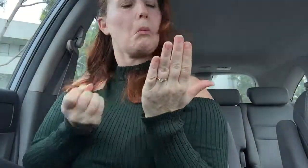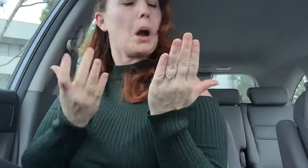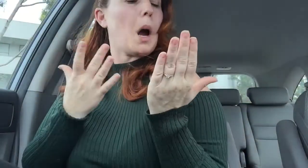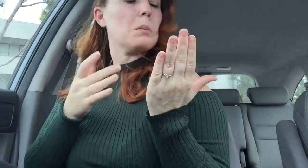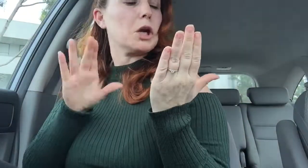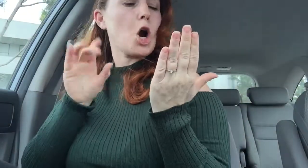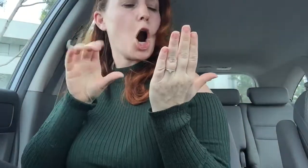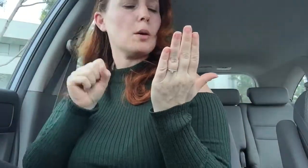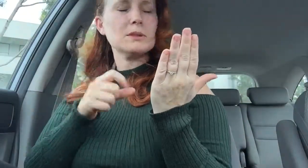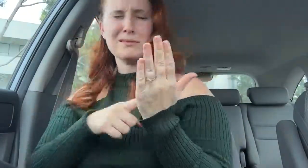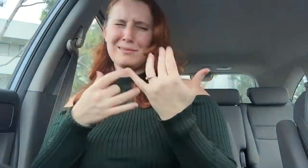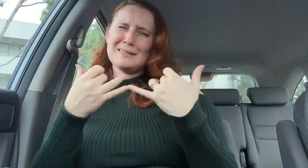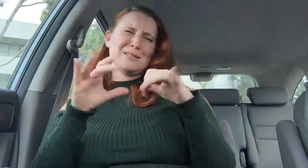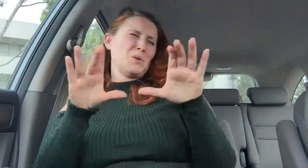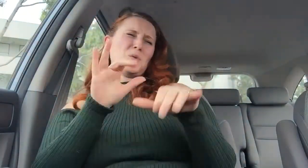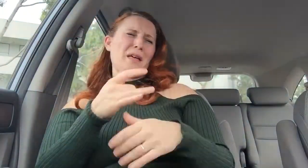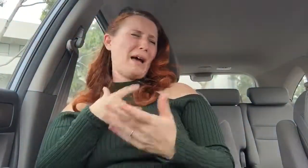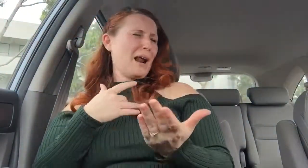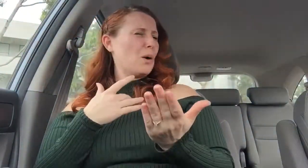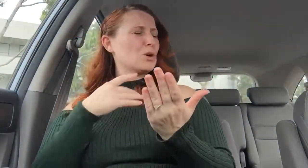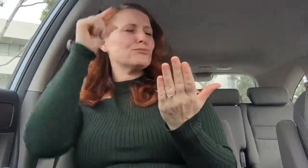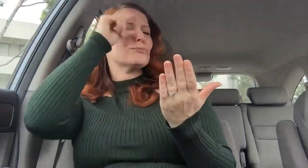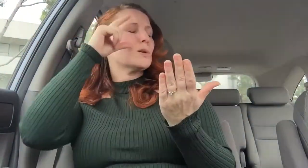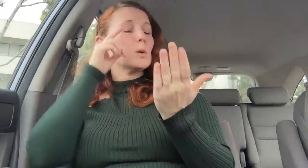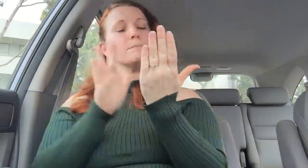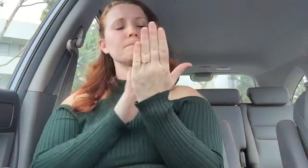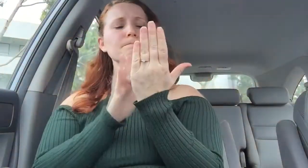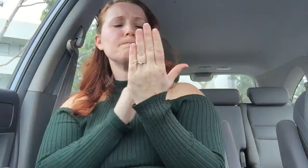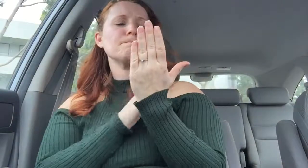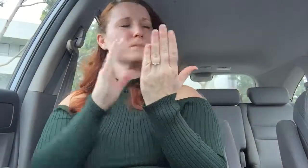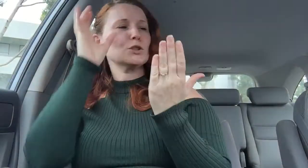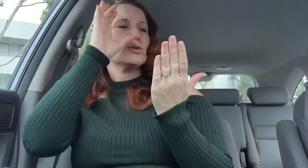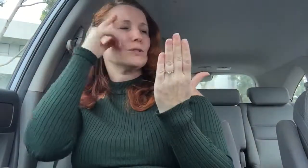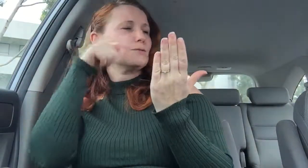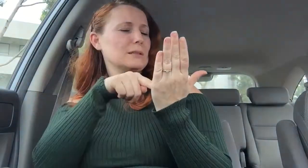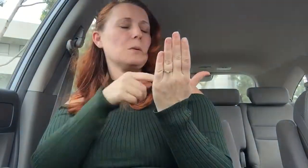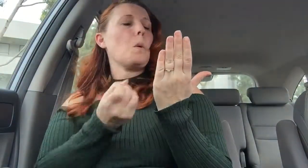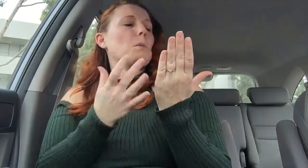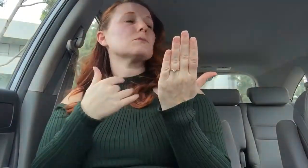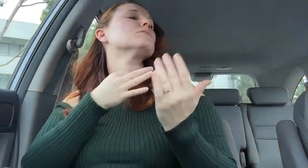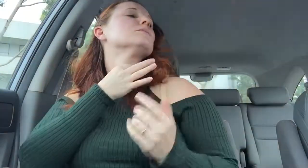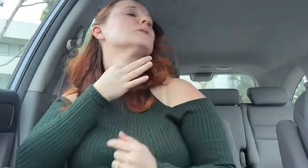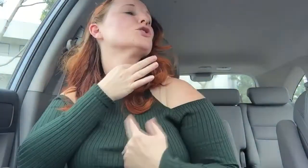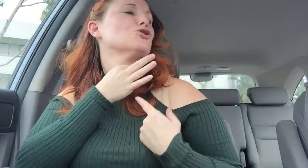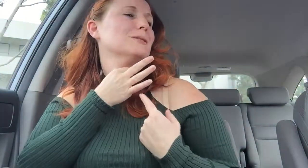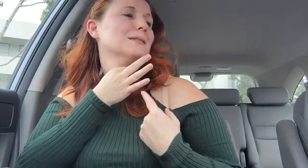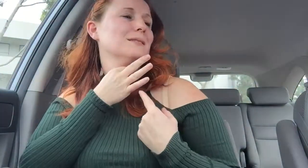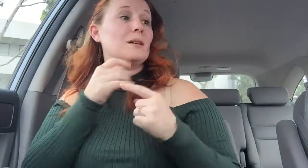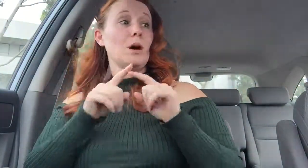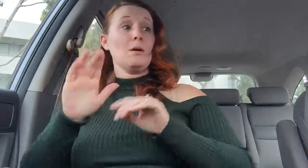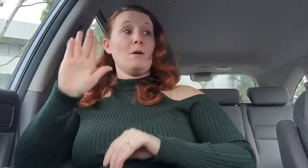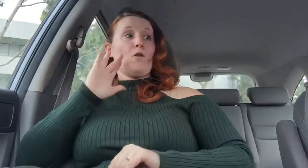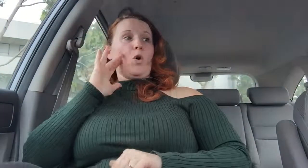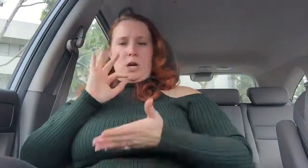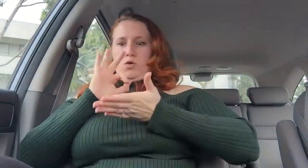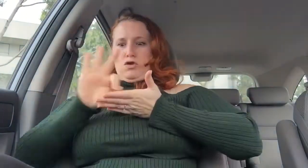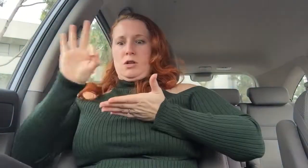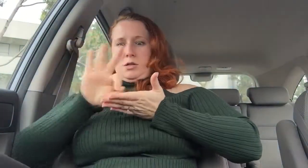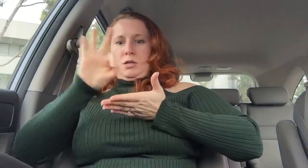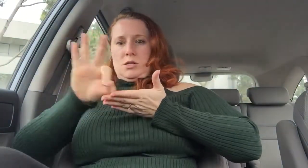on my phone, like I'll Google like how many carbs are in something, and like that's okay. Like, I'm just curious. And during that time when I was more heavily tracking, like I would maybe like track some meals,